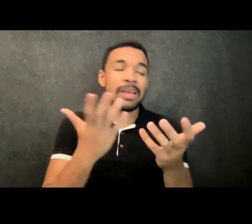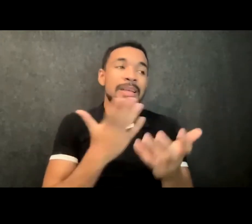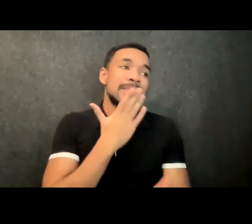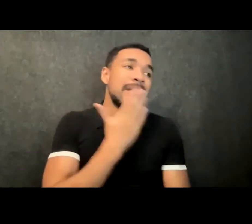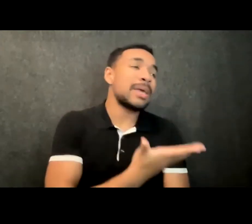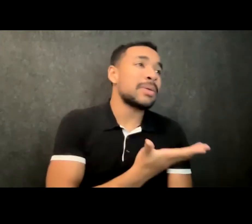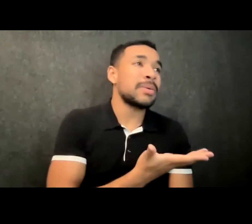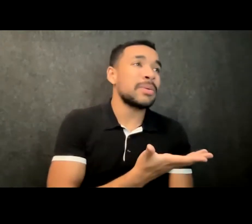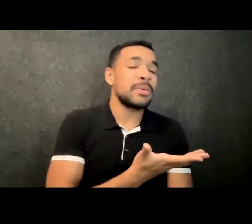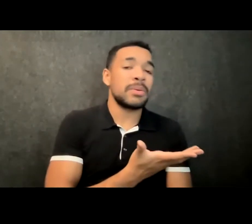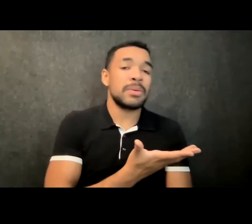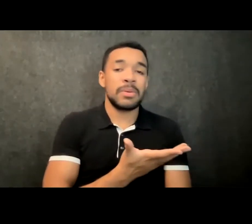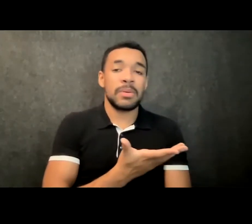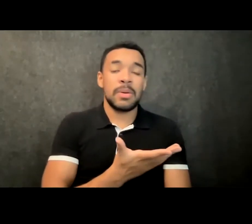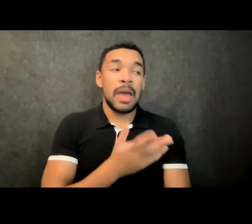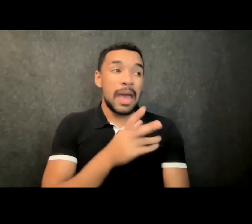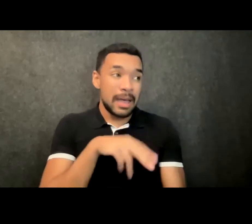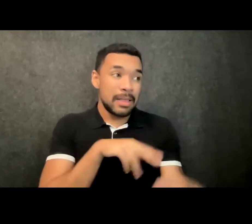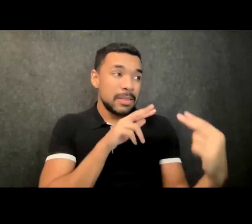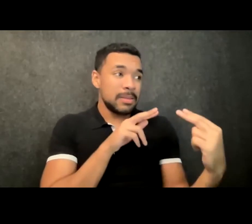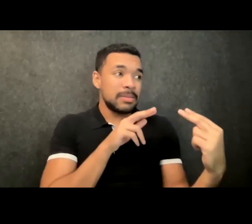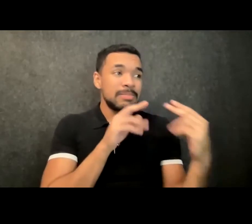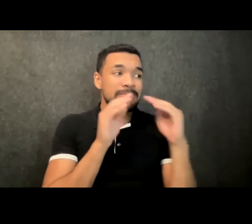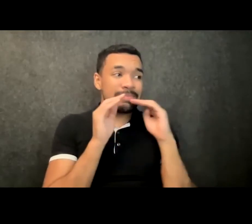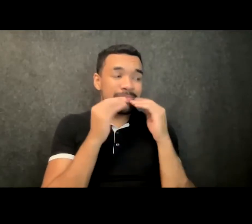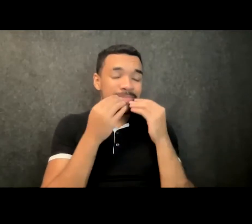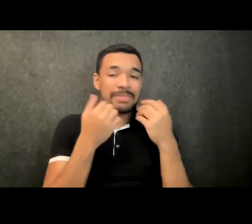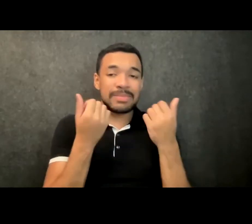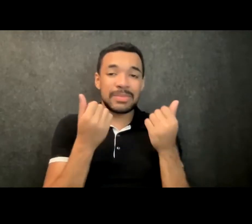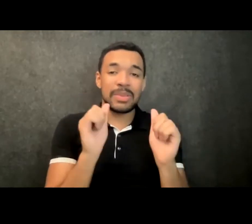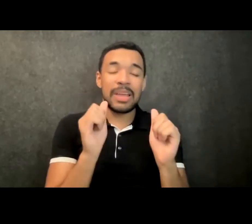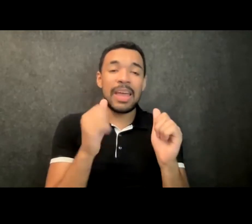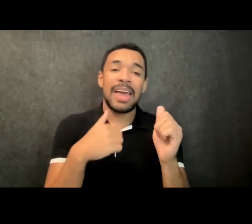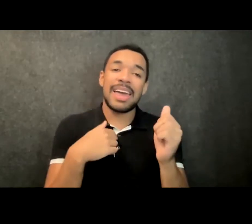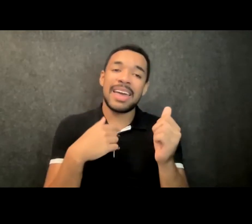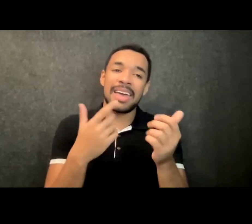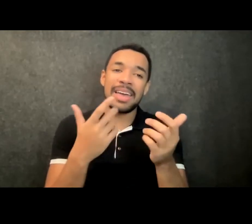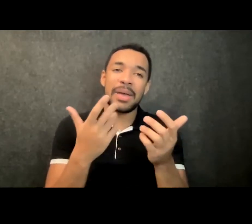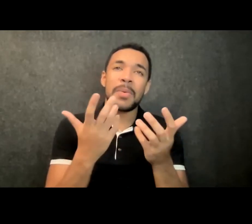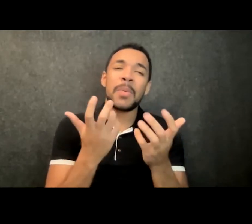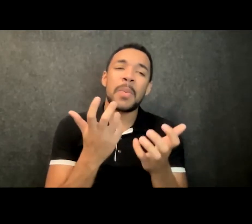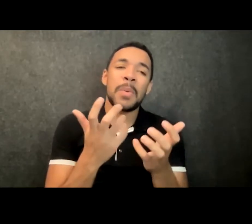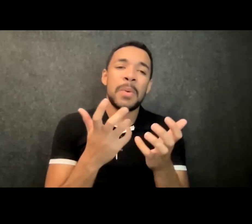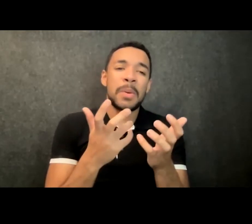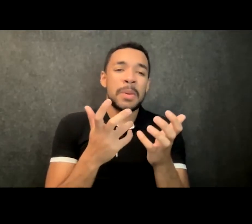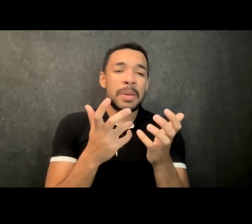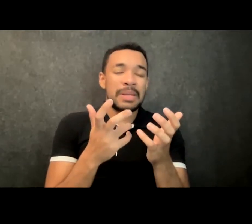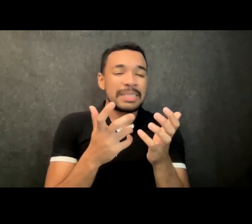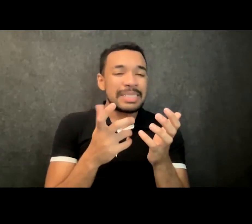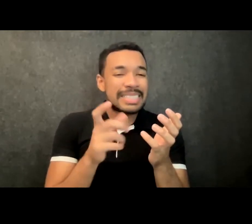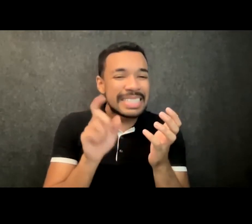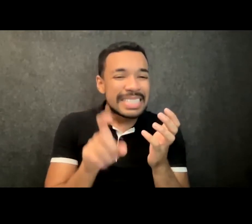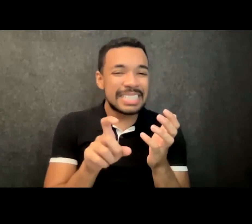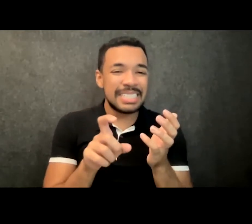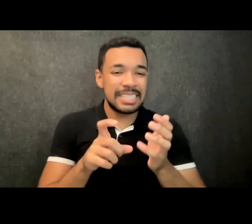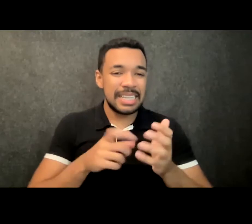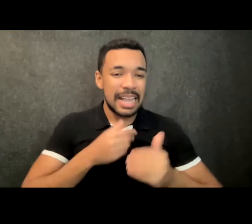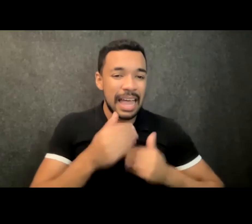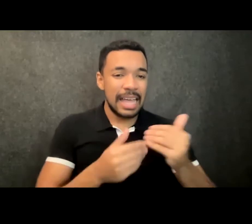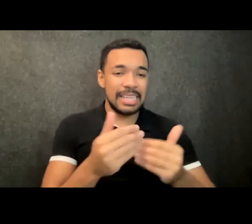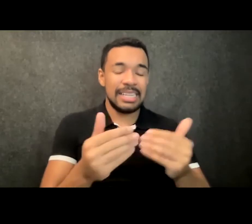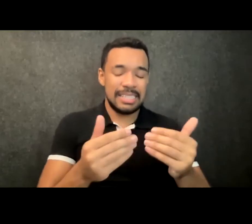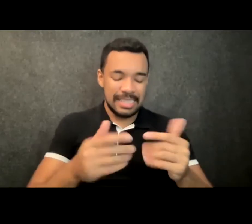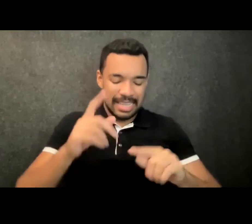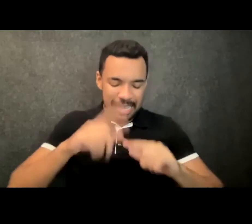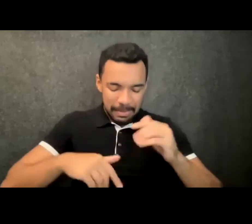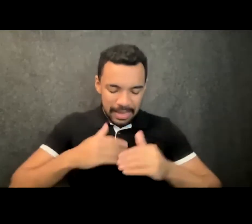her directly and I tried to smile a bit. I so needed kindness, a grace I could not give myself. Her eyes